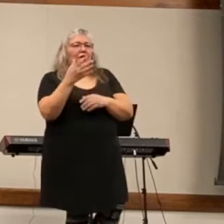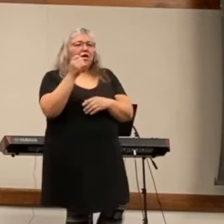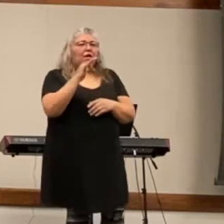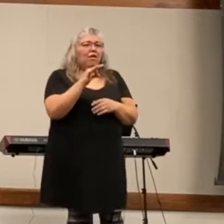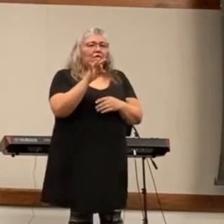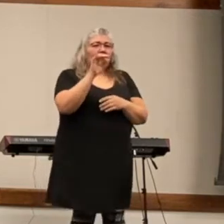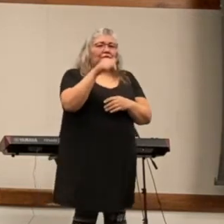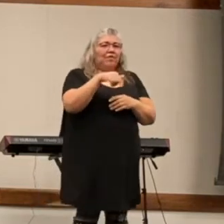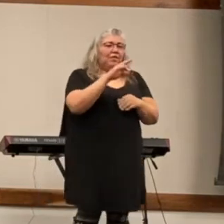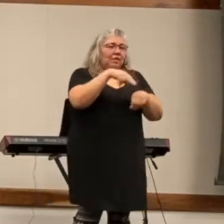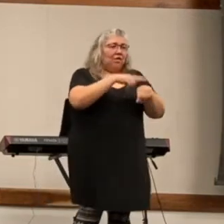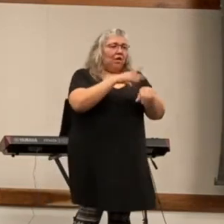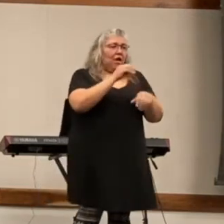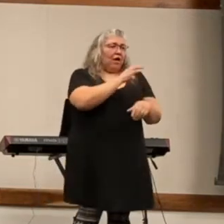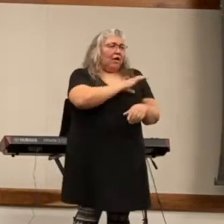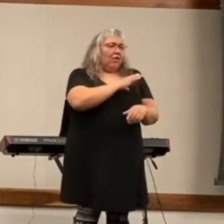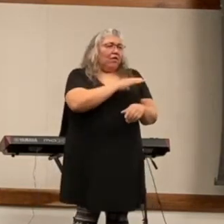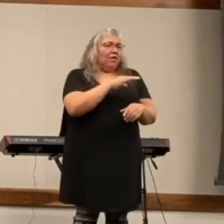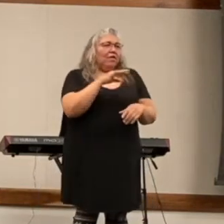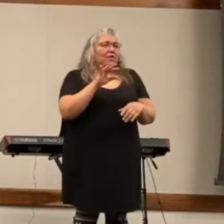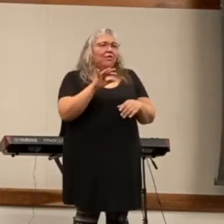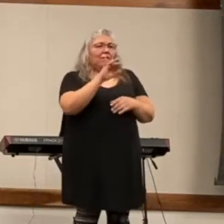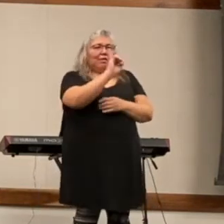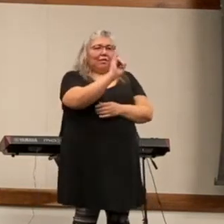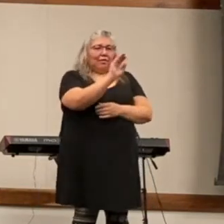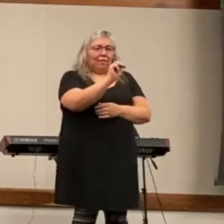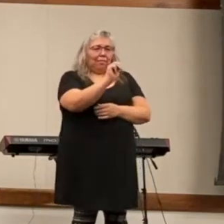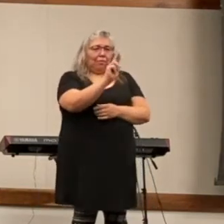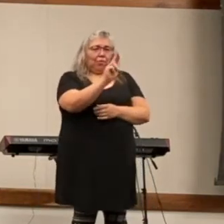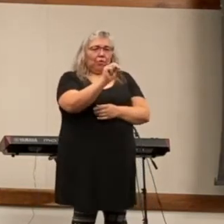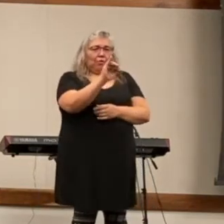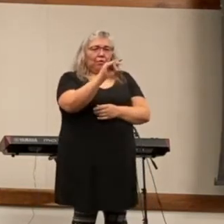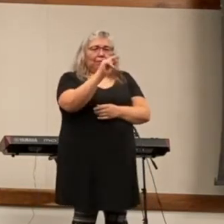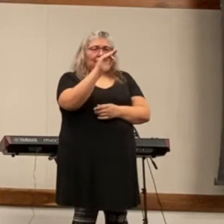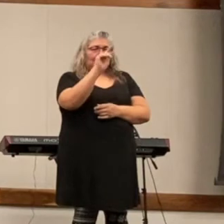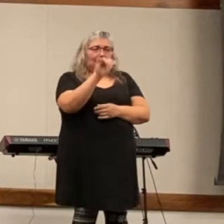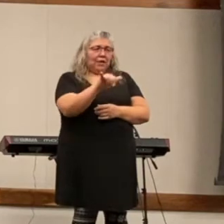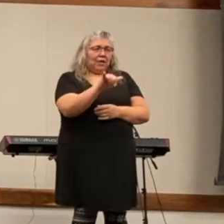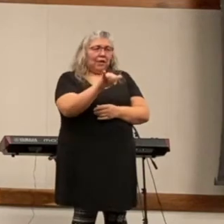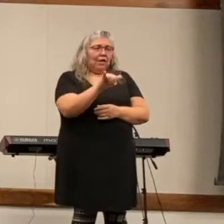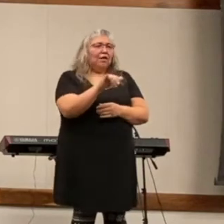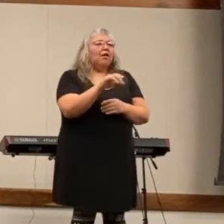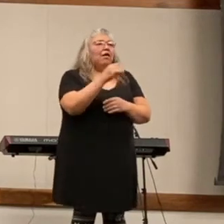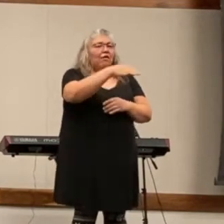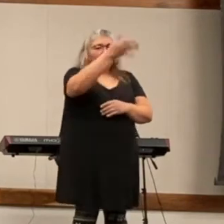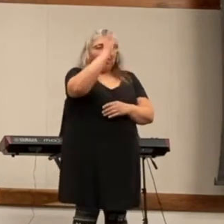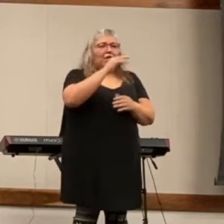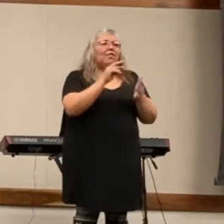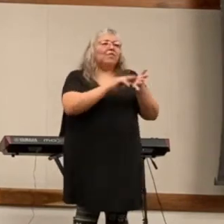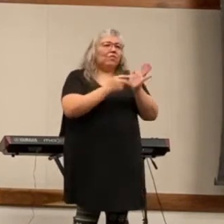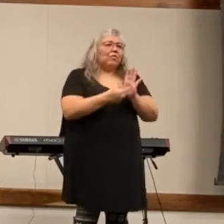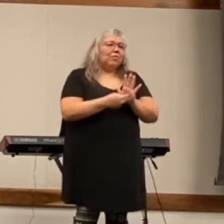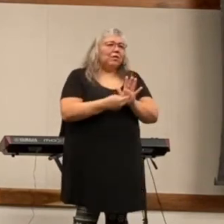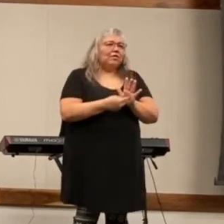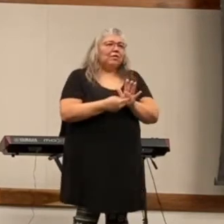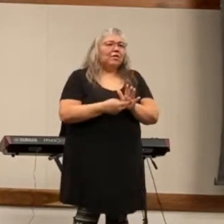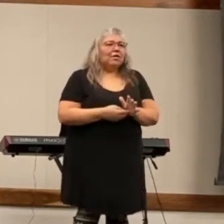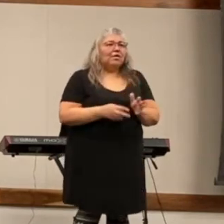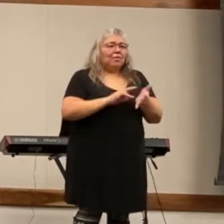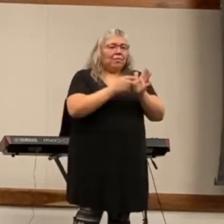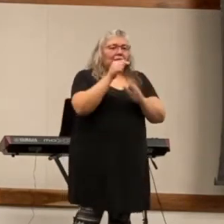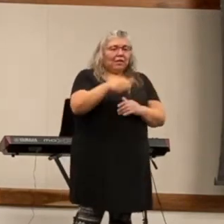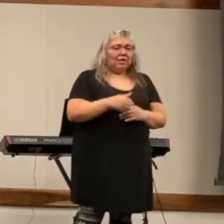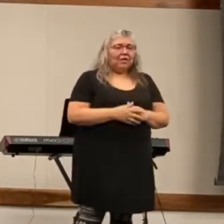and character is called the immutability of God. Immutability of God. This is what that word means. It means